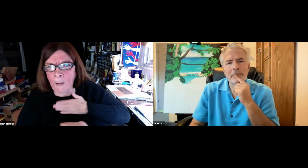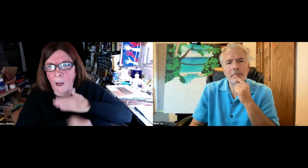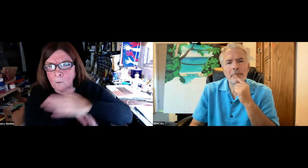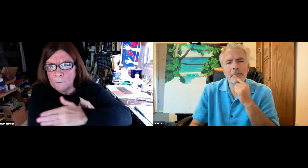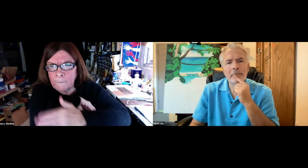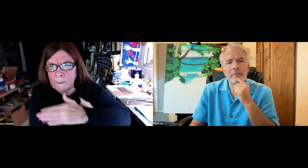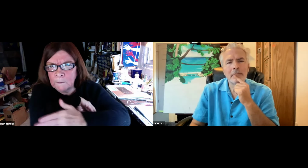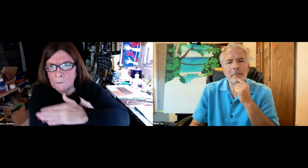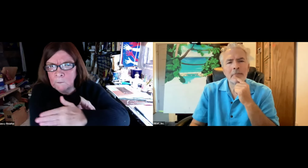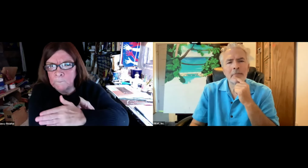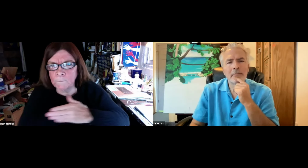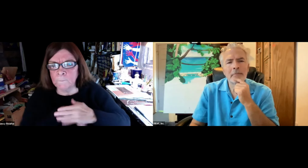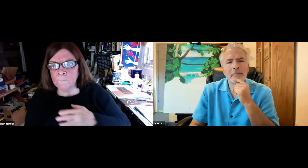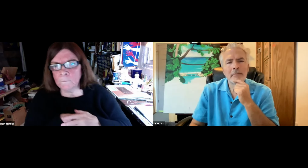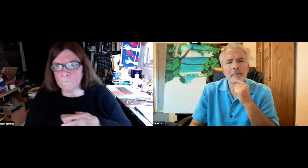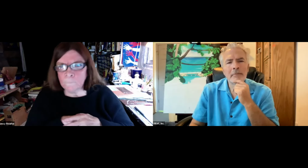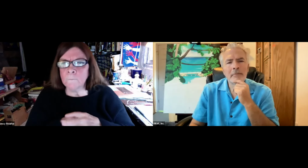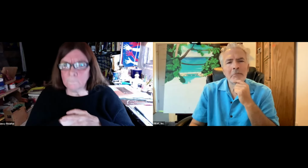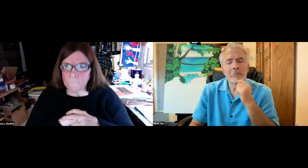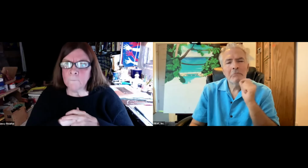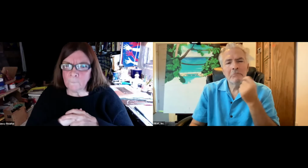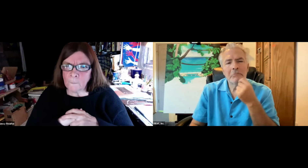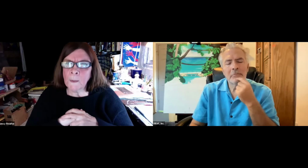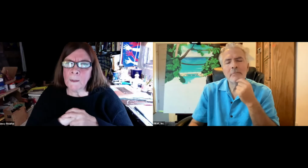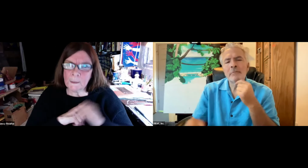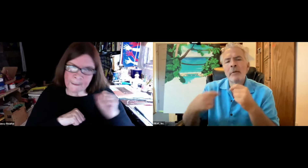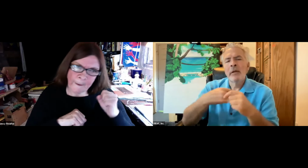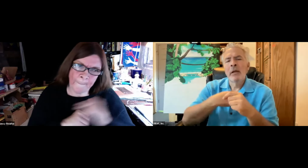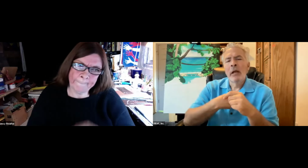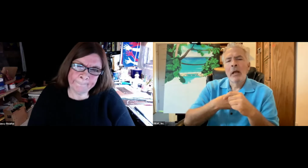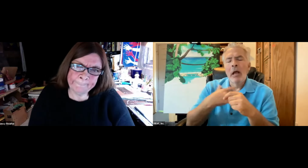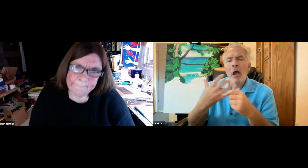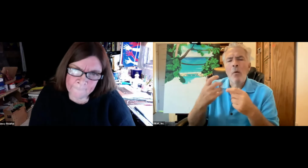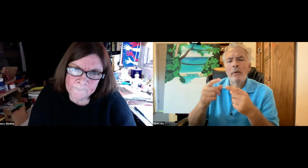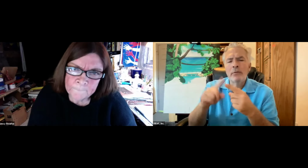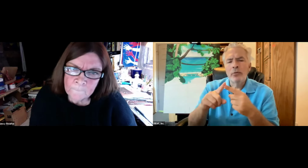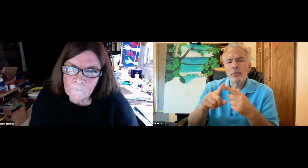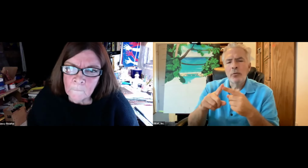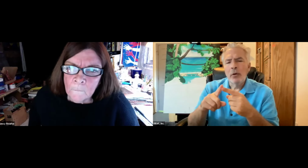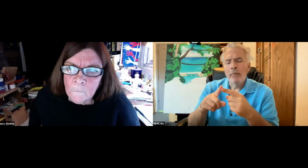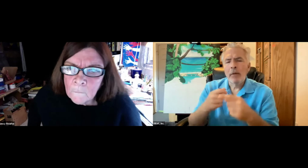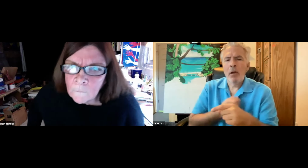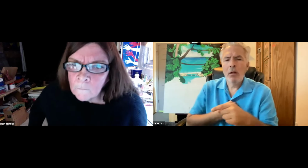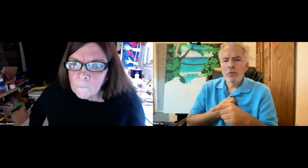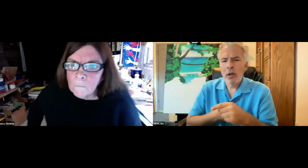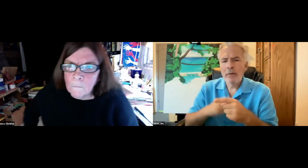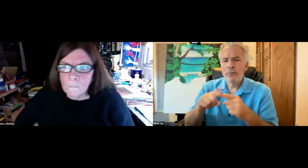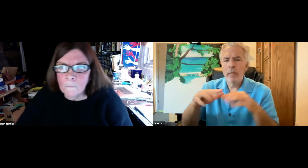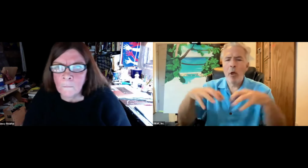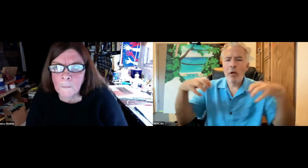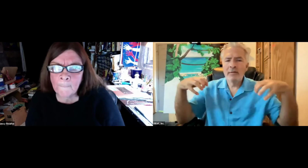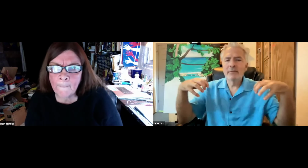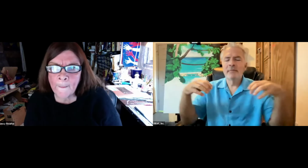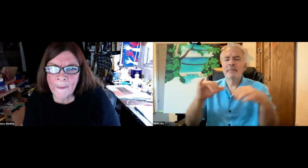have a couple, maybe more than a couple, of deaf people here at the reservation that I interact with that way.